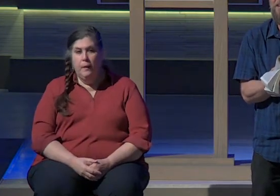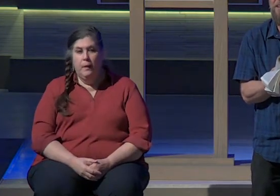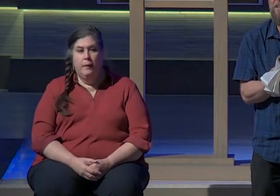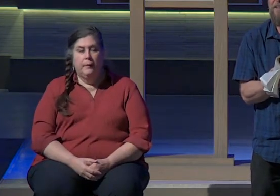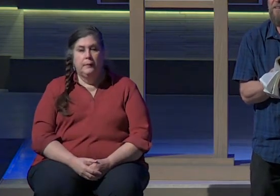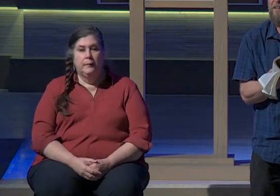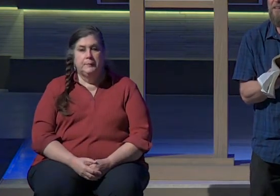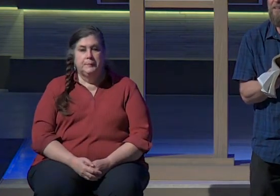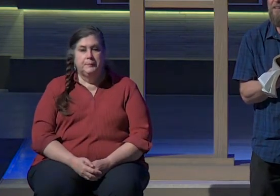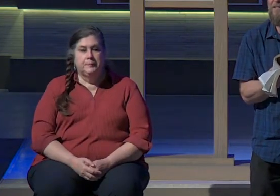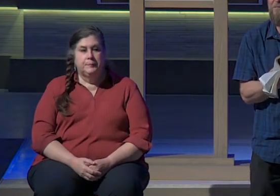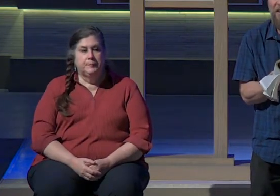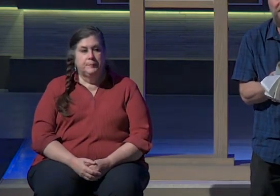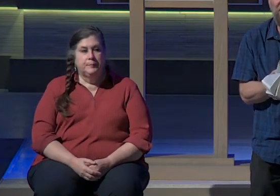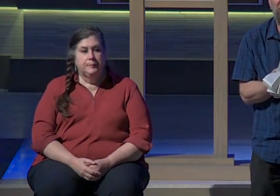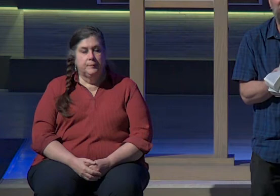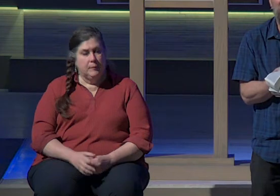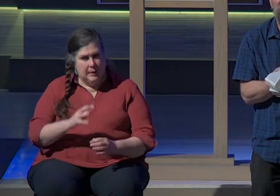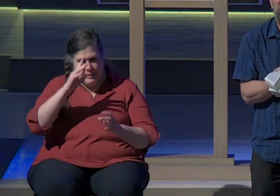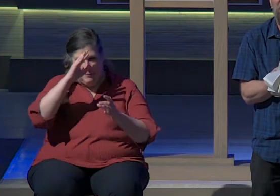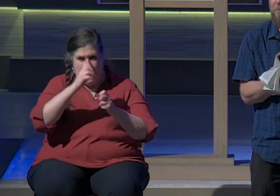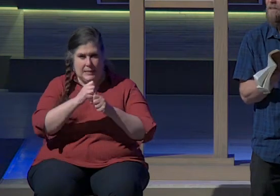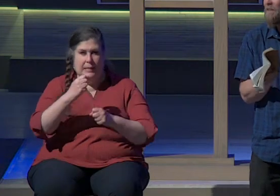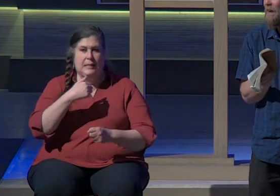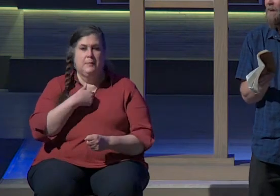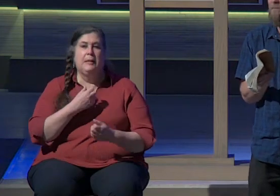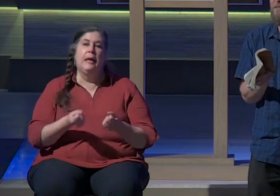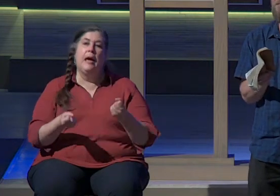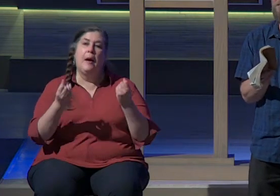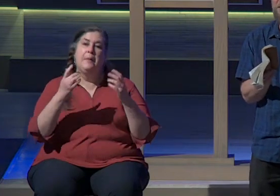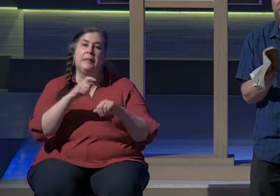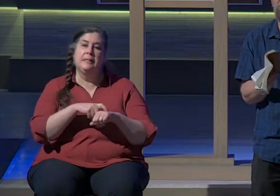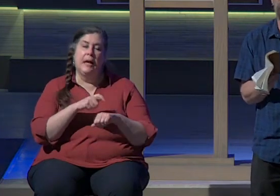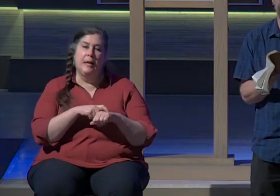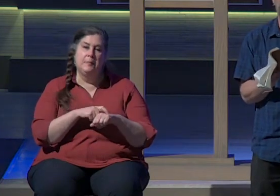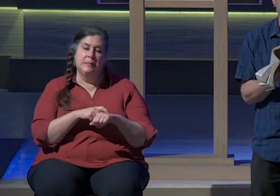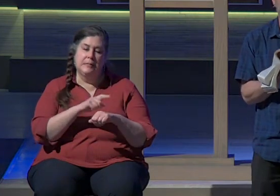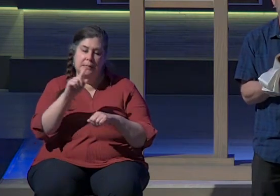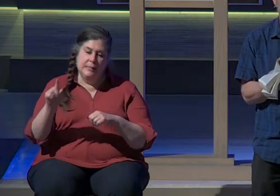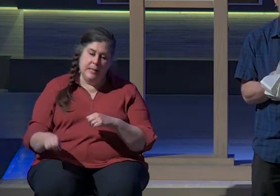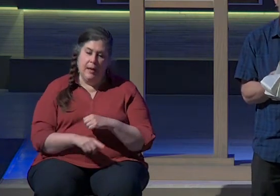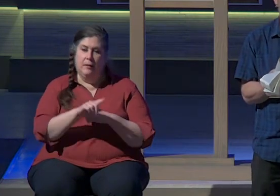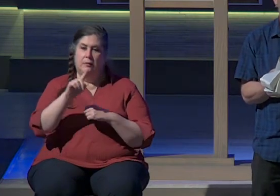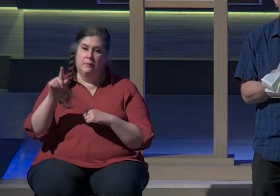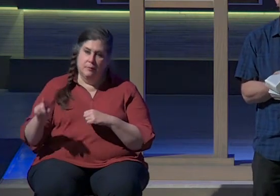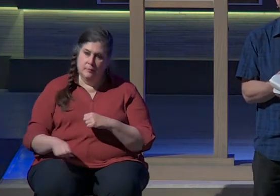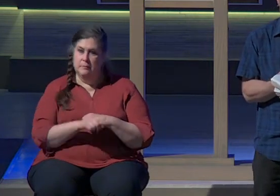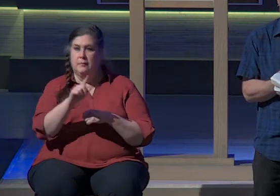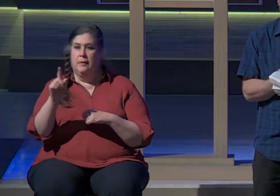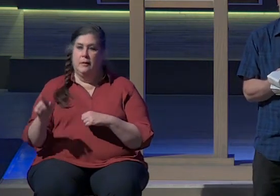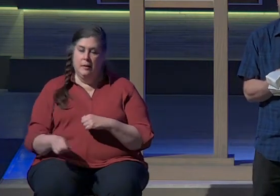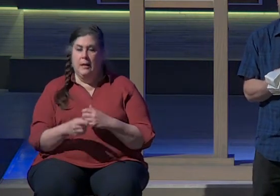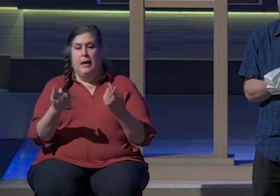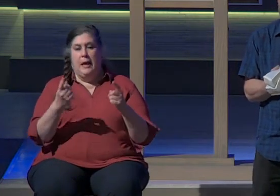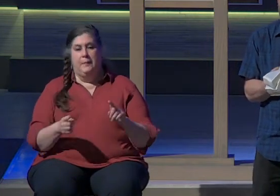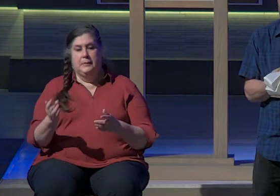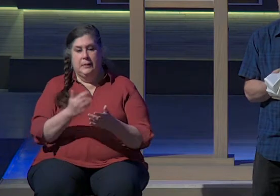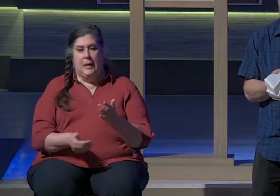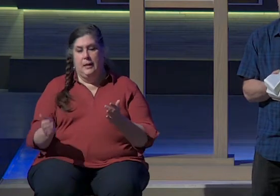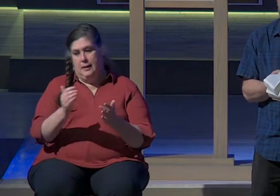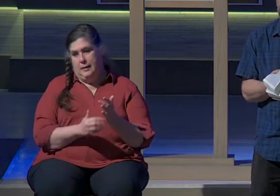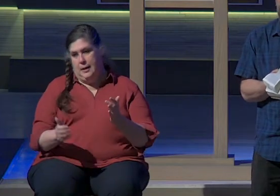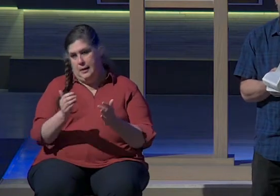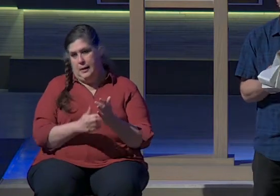Right? It's fascinating to me how many times this cycle is replayed in the history of the